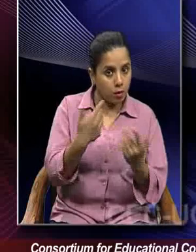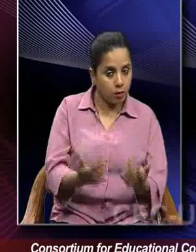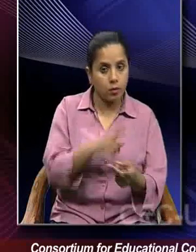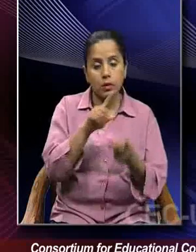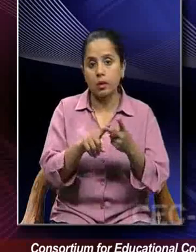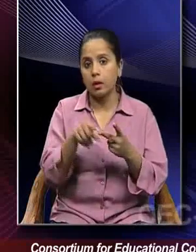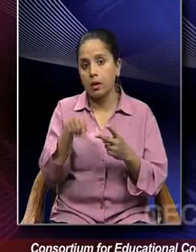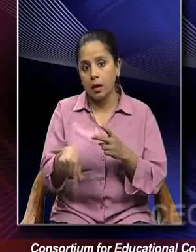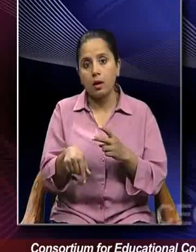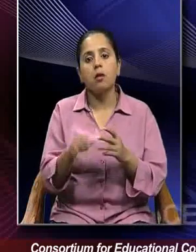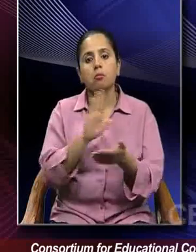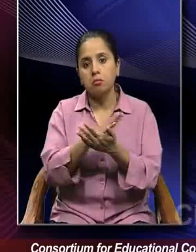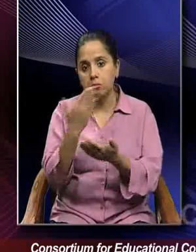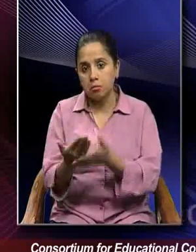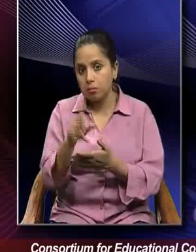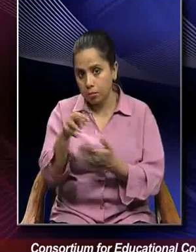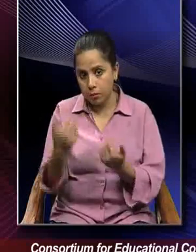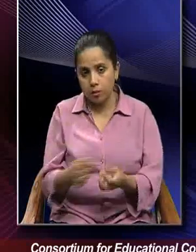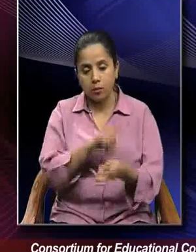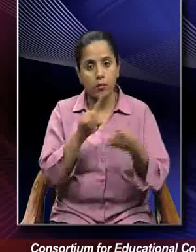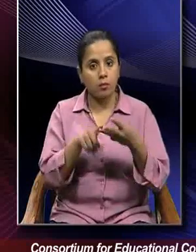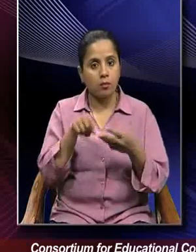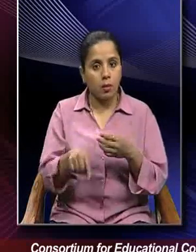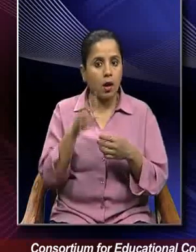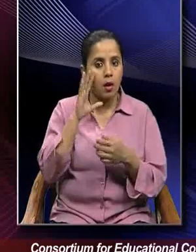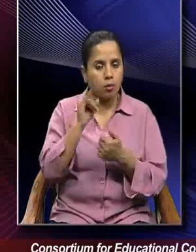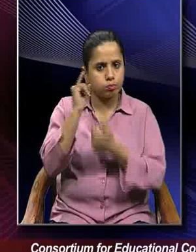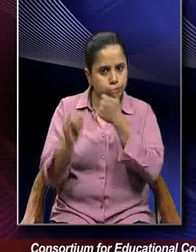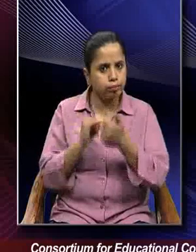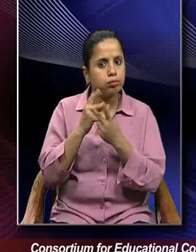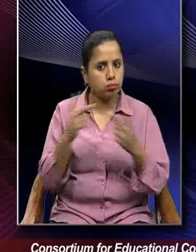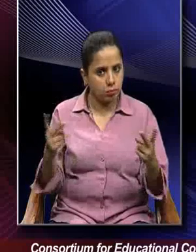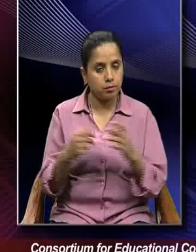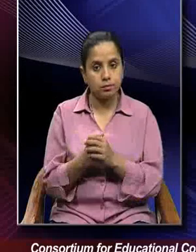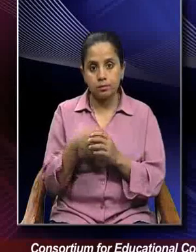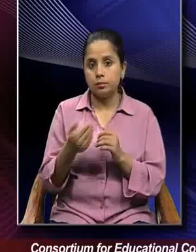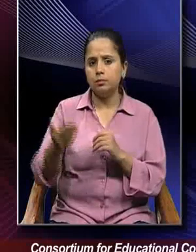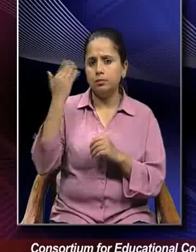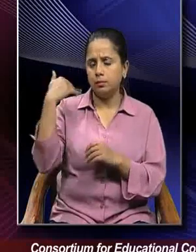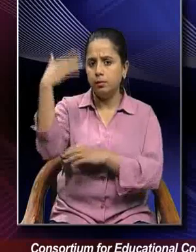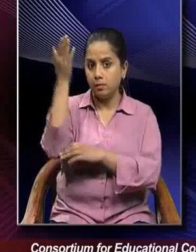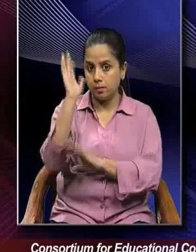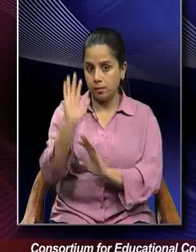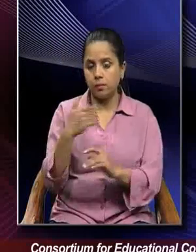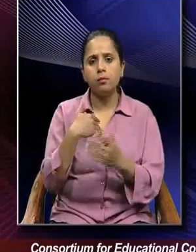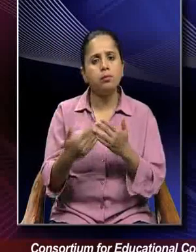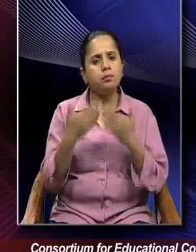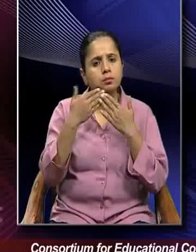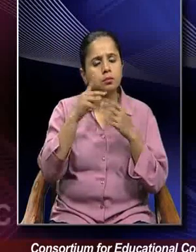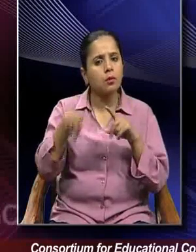number 2, interpretivism, and number 3, critical realism. In the previous lecture, we studied